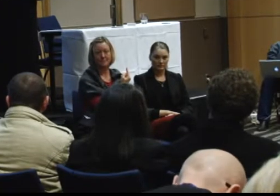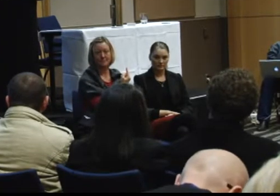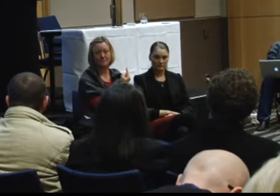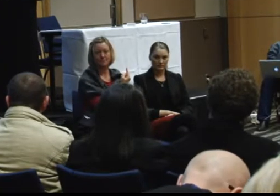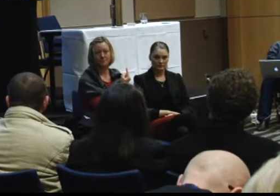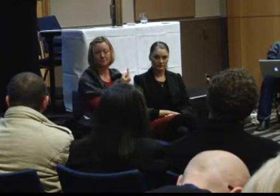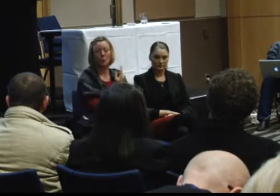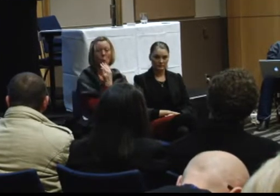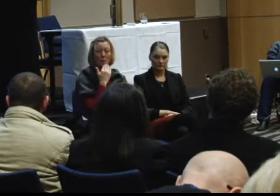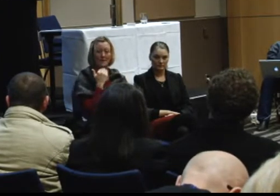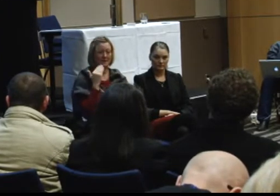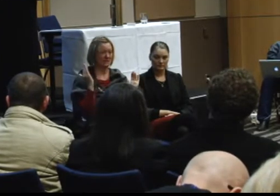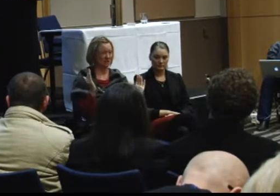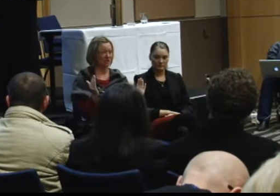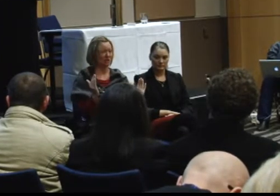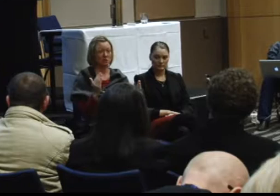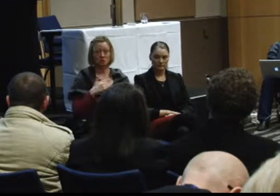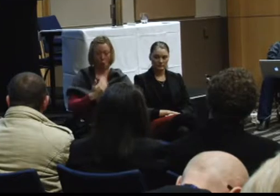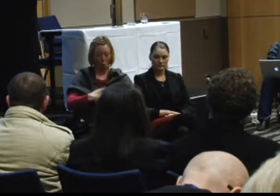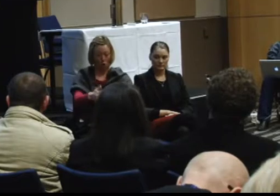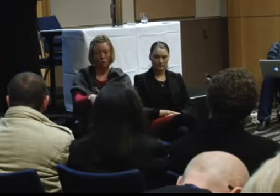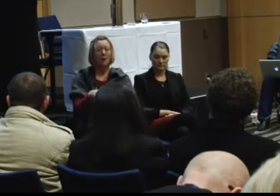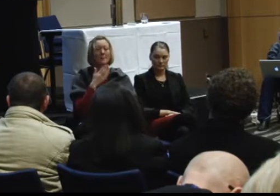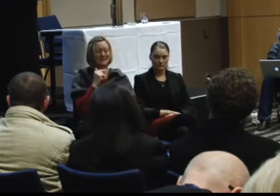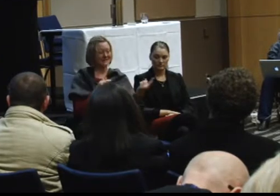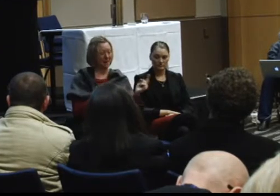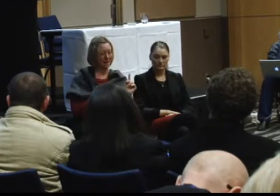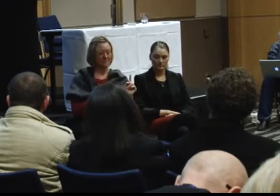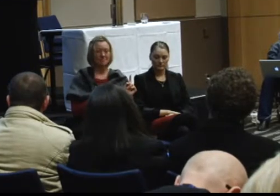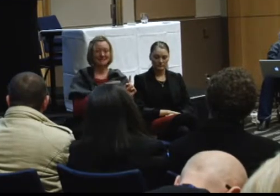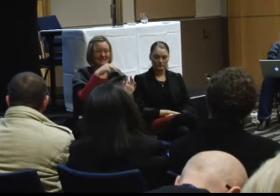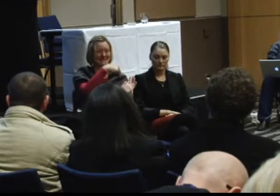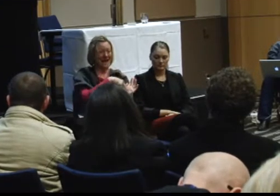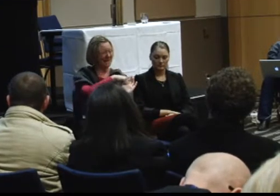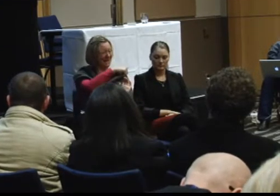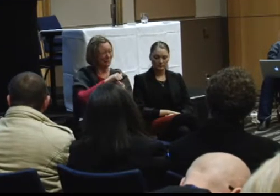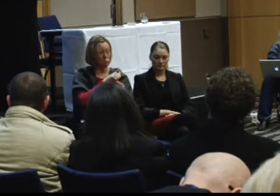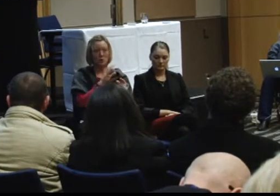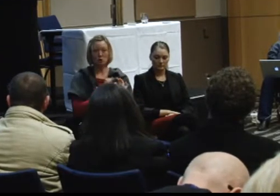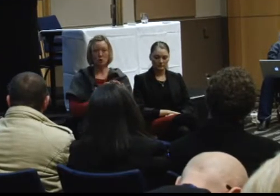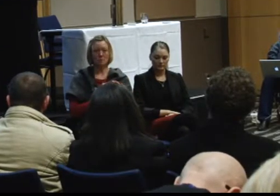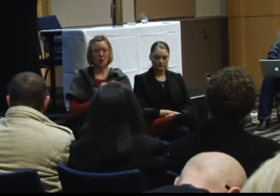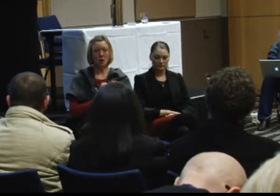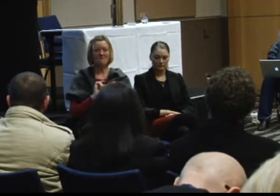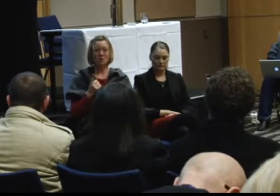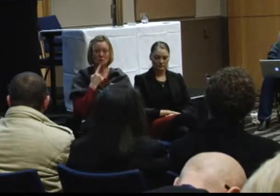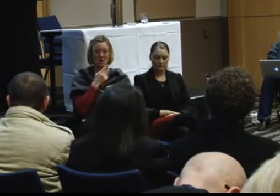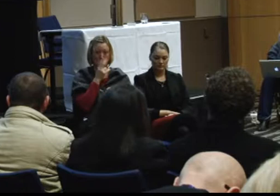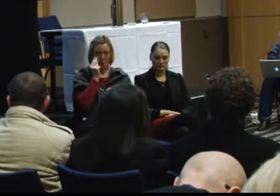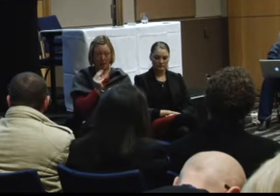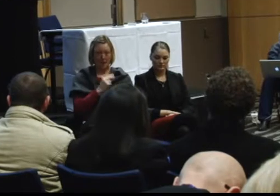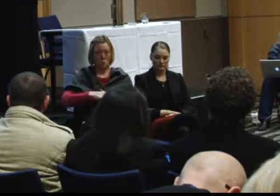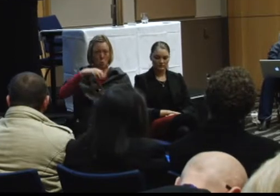when the session is open to the floor. Please come up, stand next to the interpreters here. Start off with your name, with